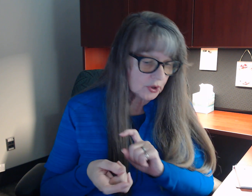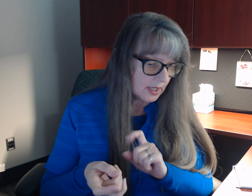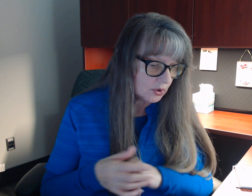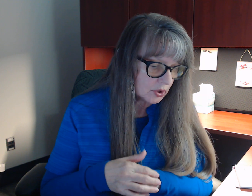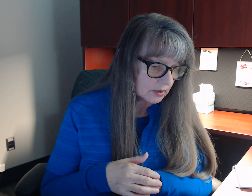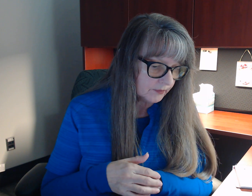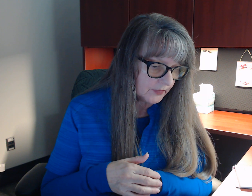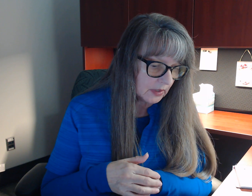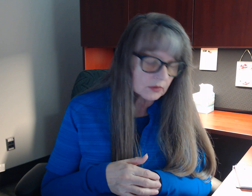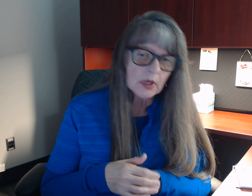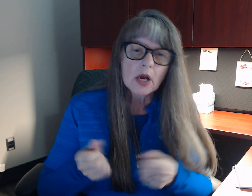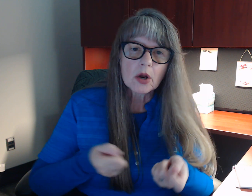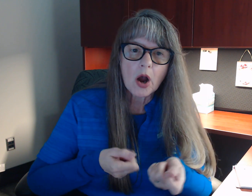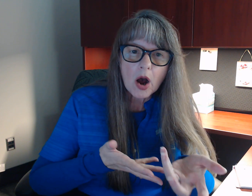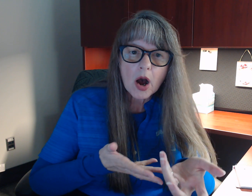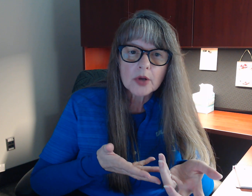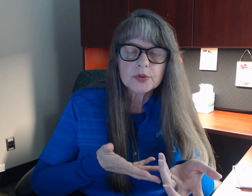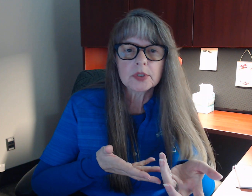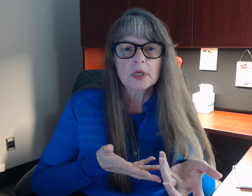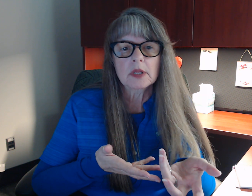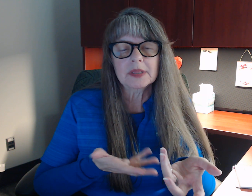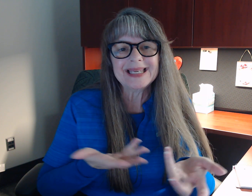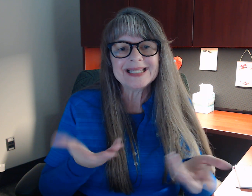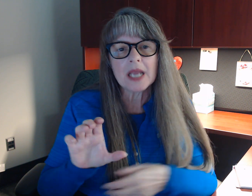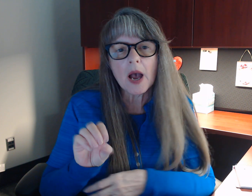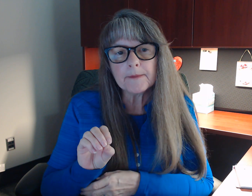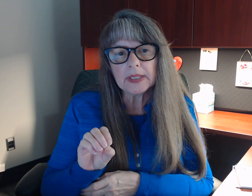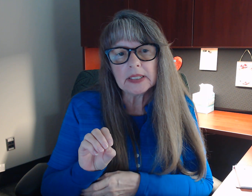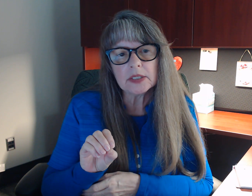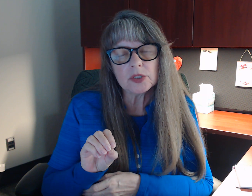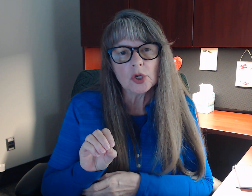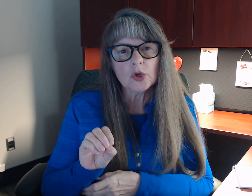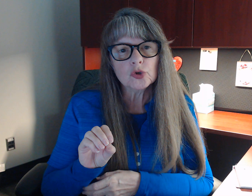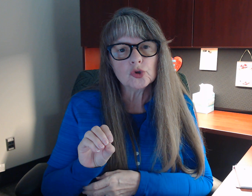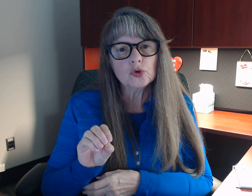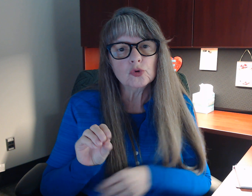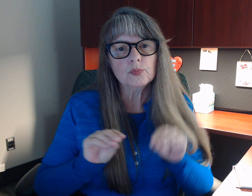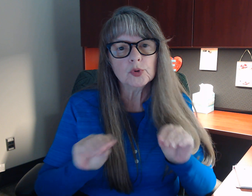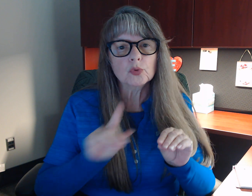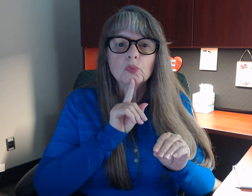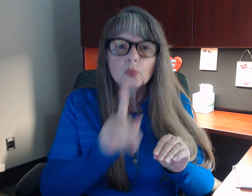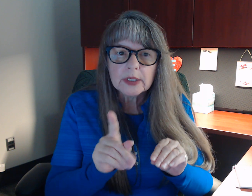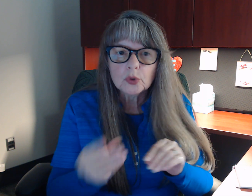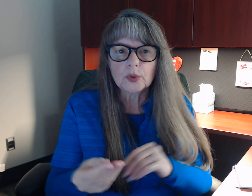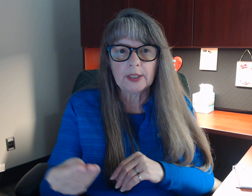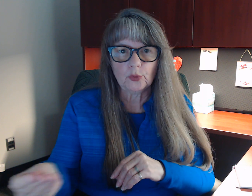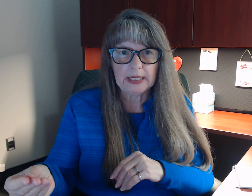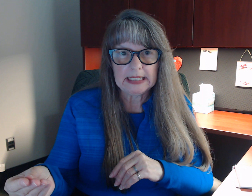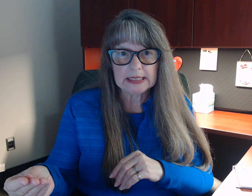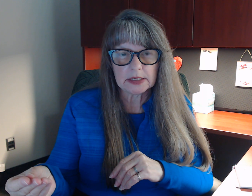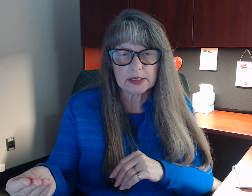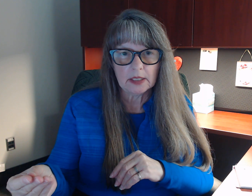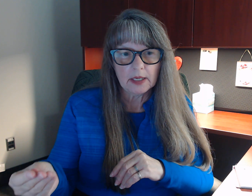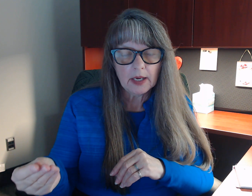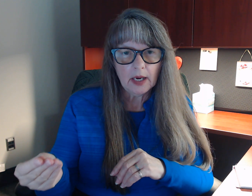change it. It'll cause these companies to put real ingredients